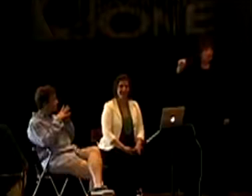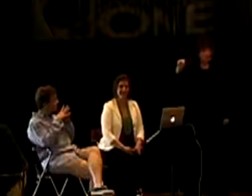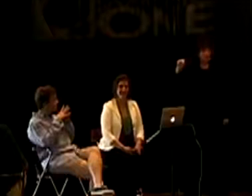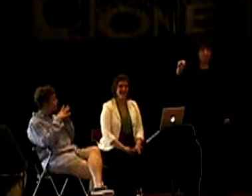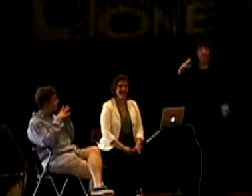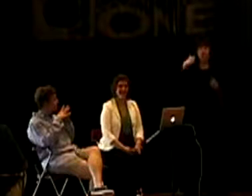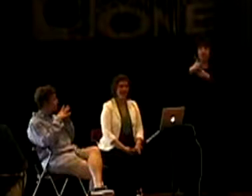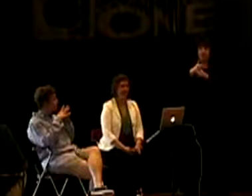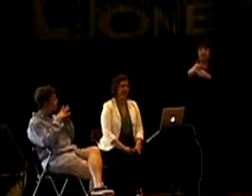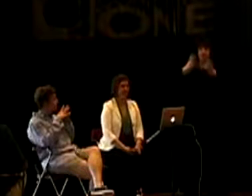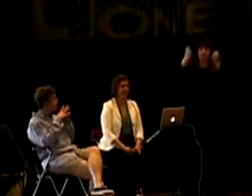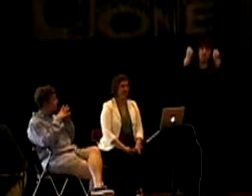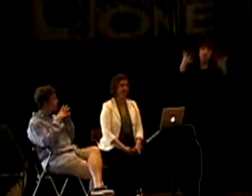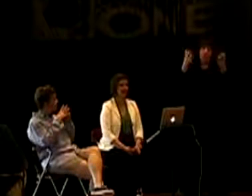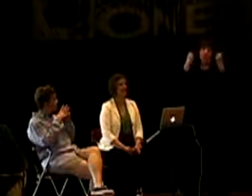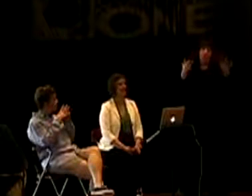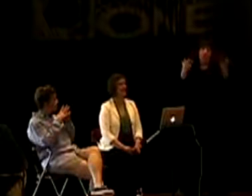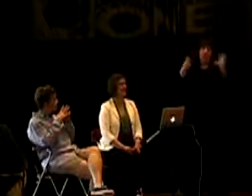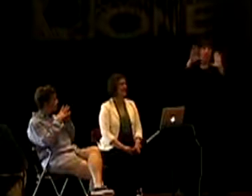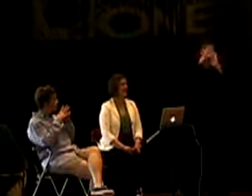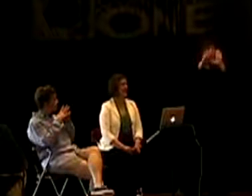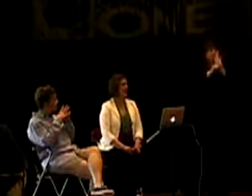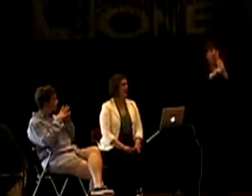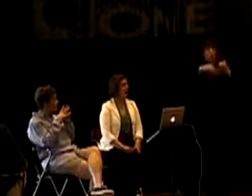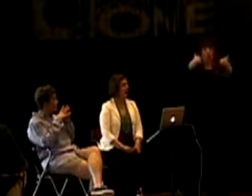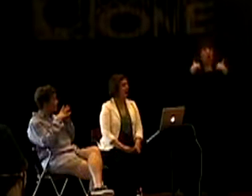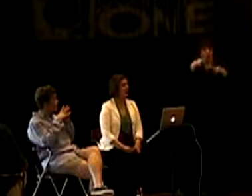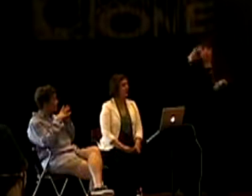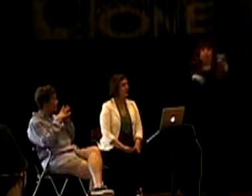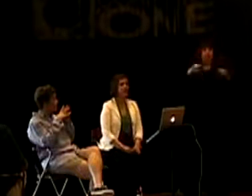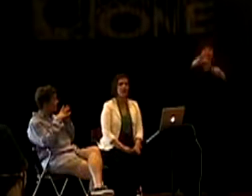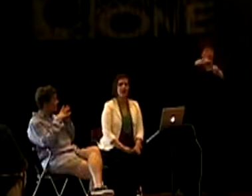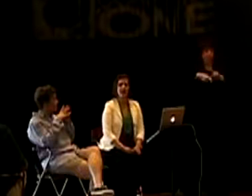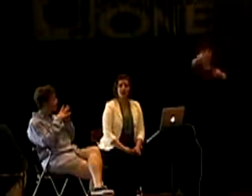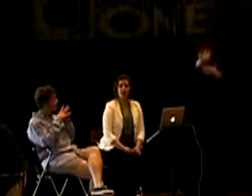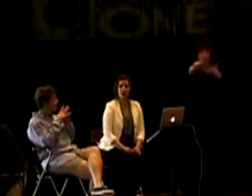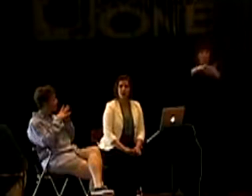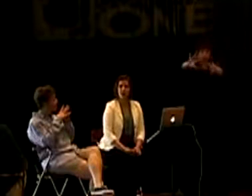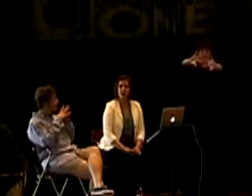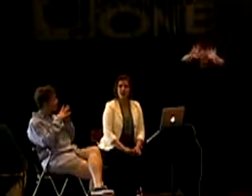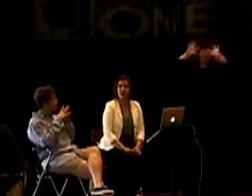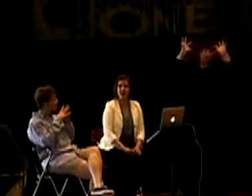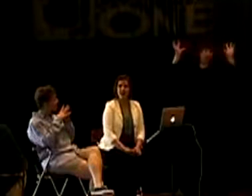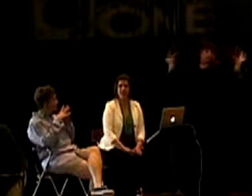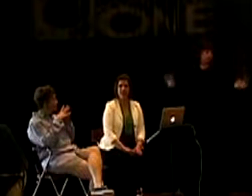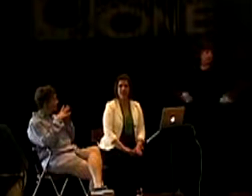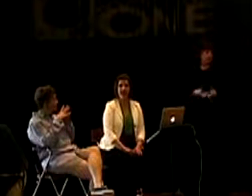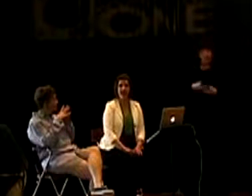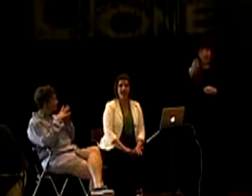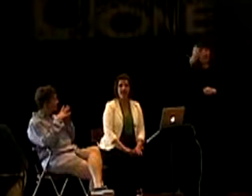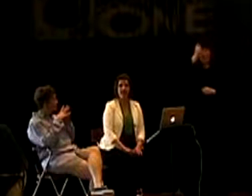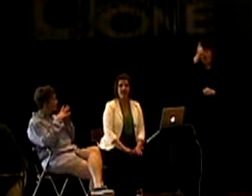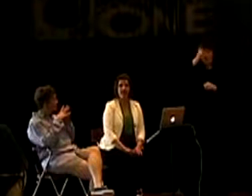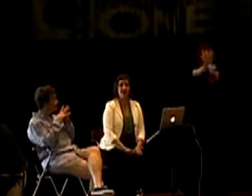multinational in descent and in writing interests. The majority of her work tends to